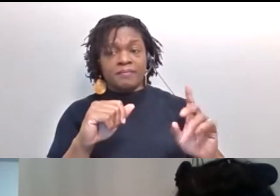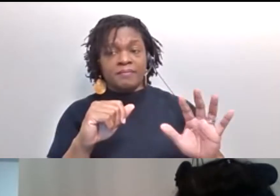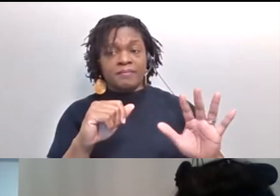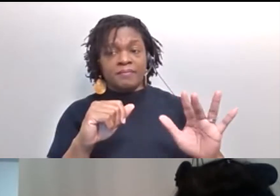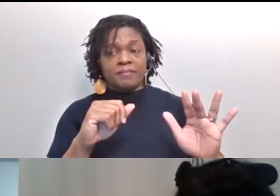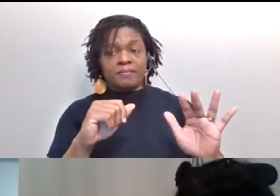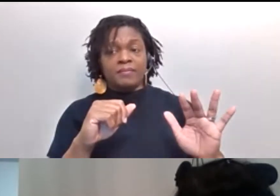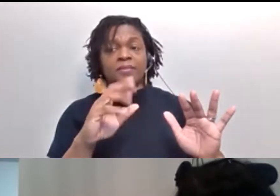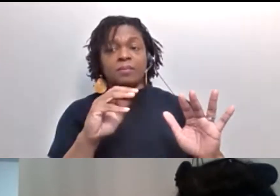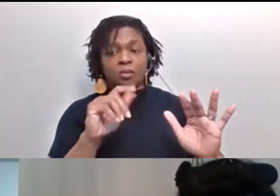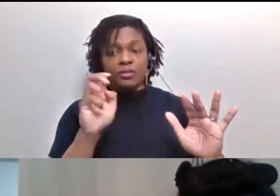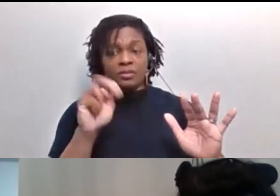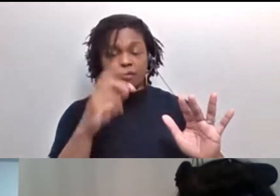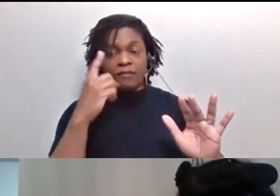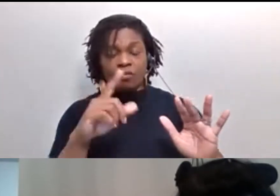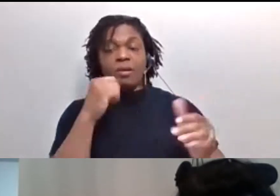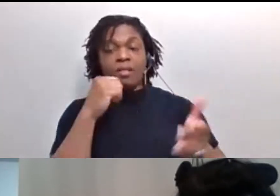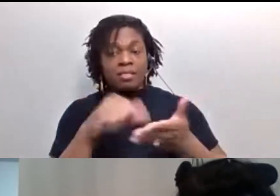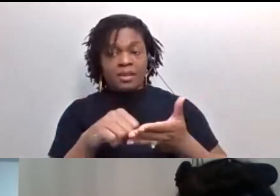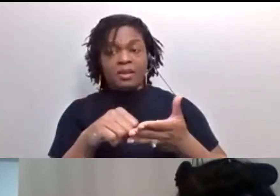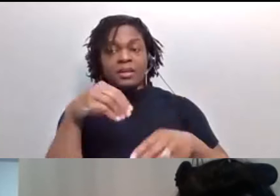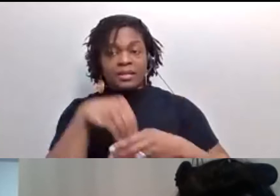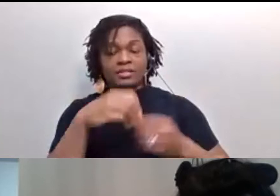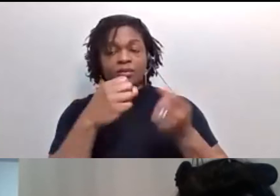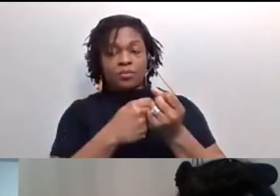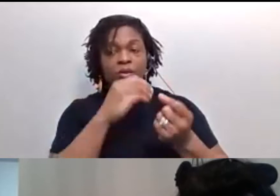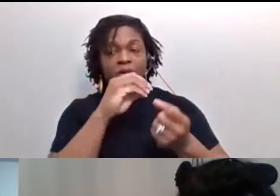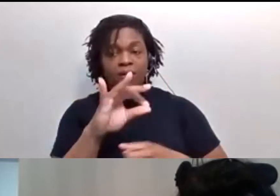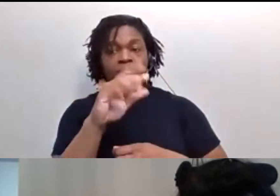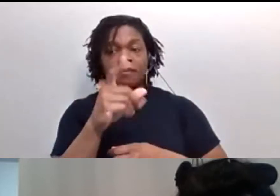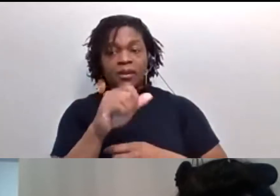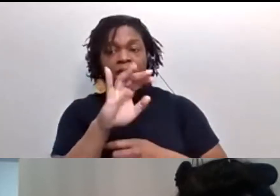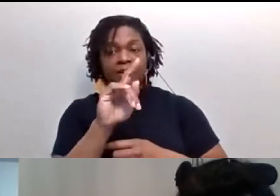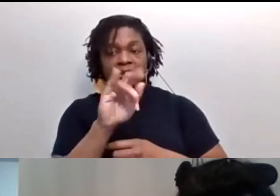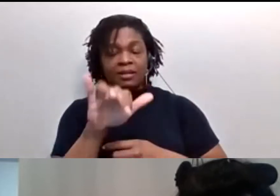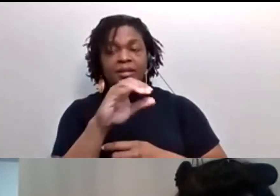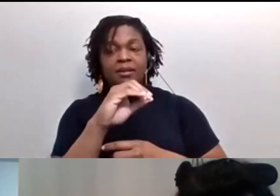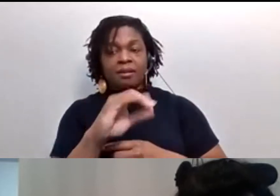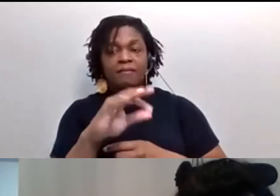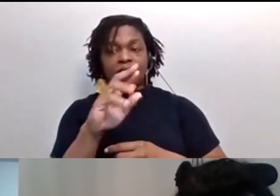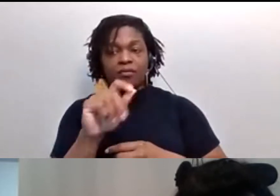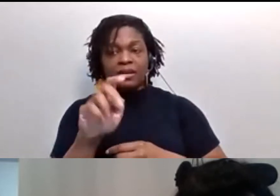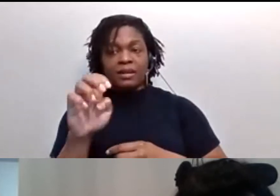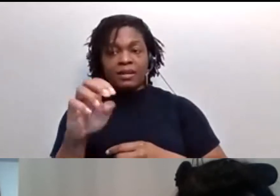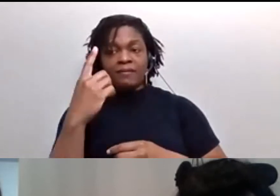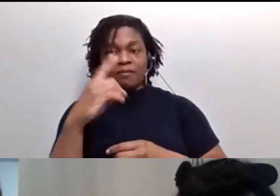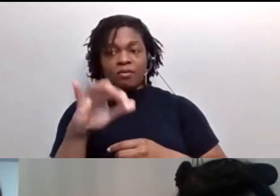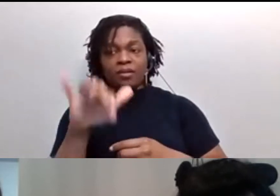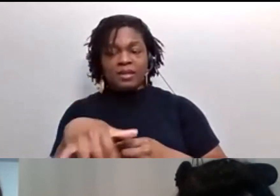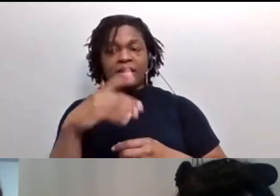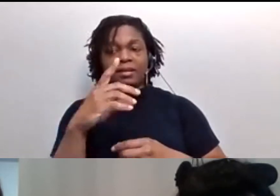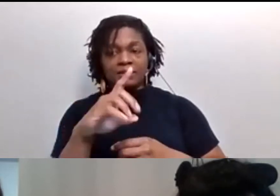motion for a letter in support of parity of pay rate for developmental disability home and community-based and